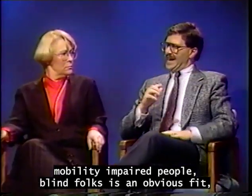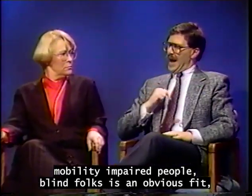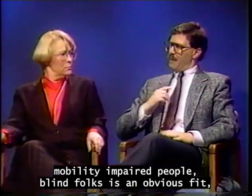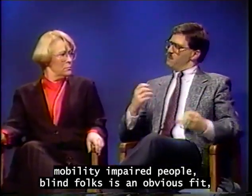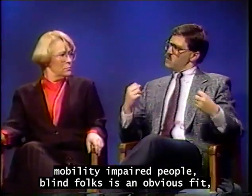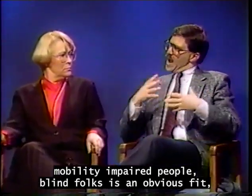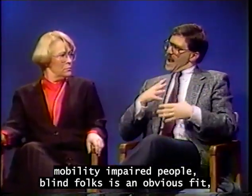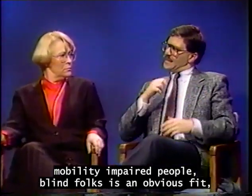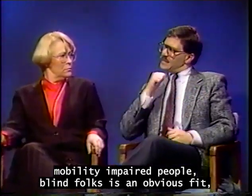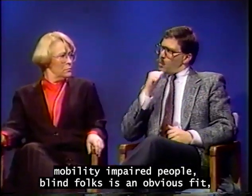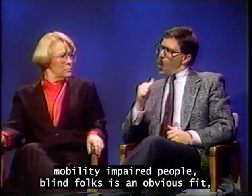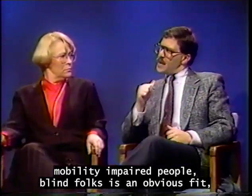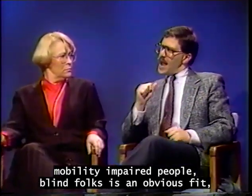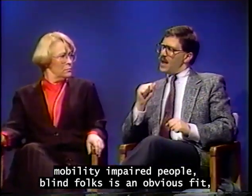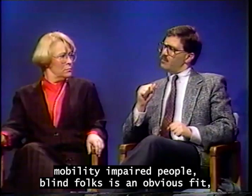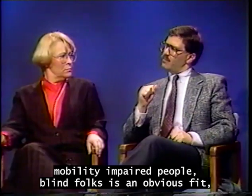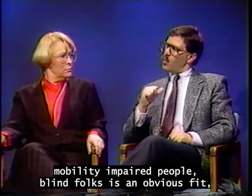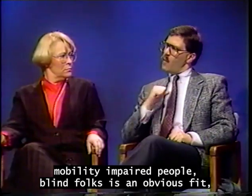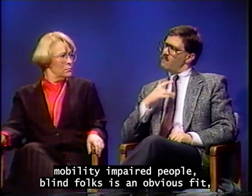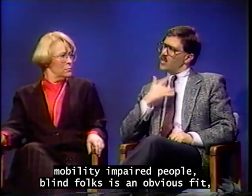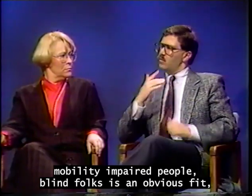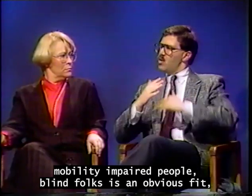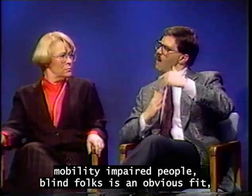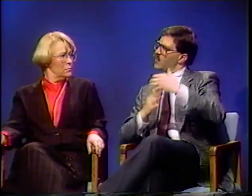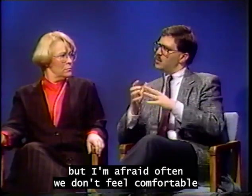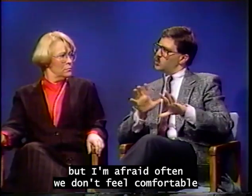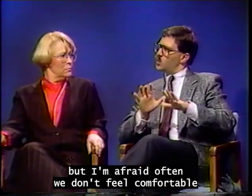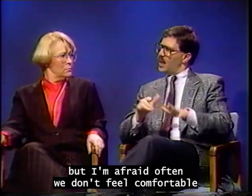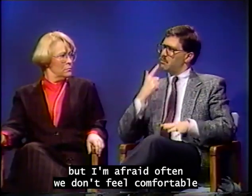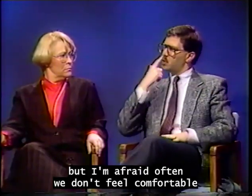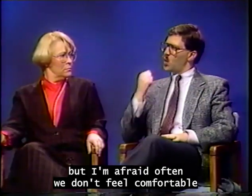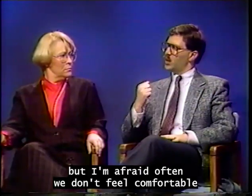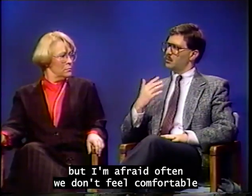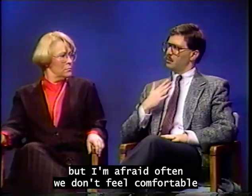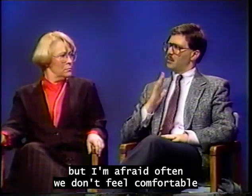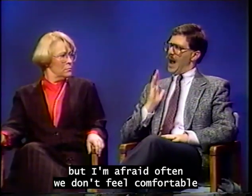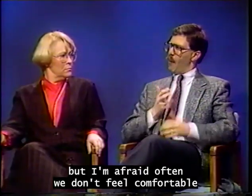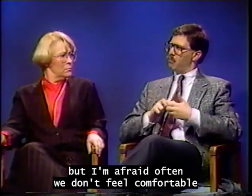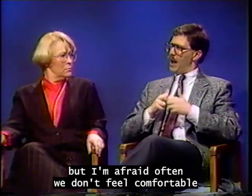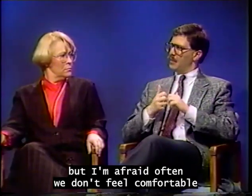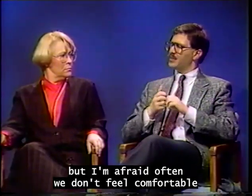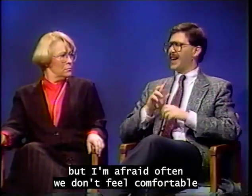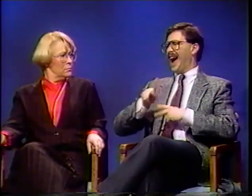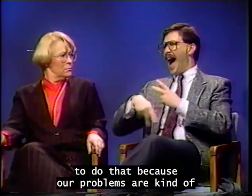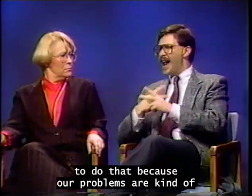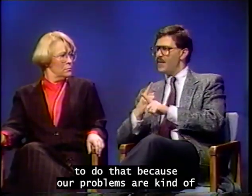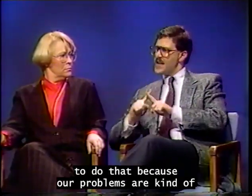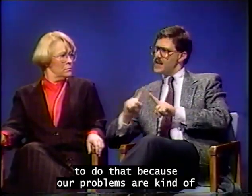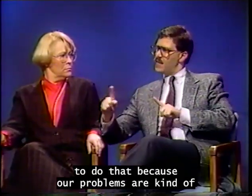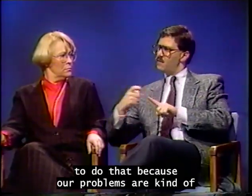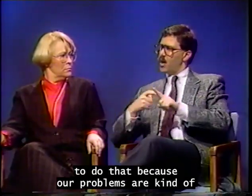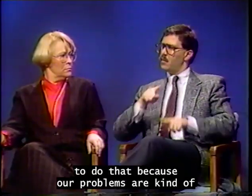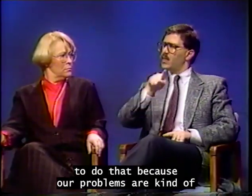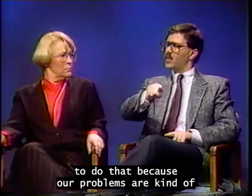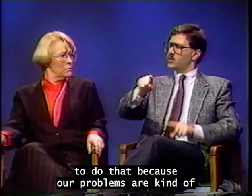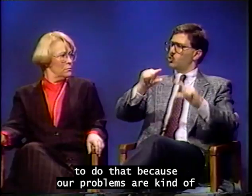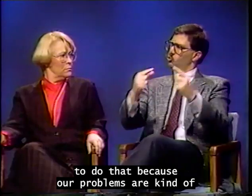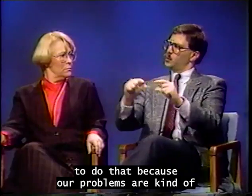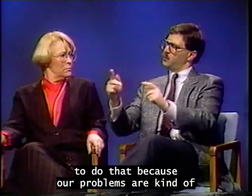folks, is an obvious fit. But I'm afraid often we don't feel comfortable to do that because our problems are